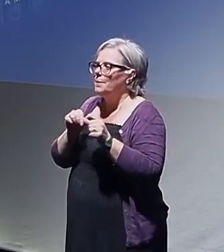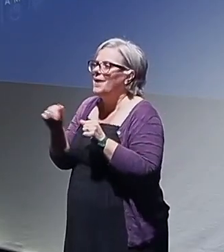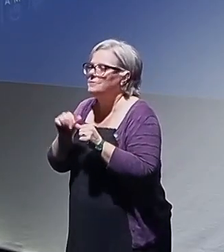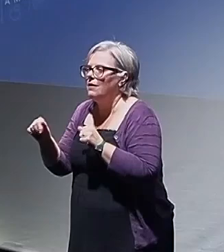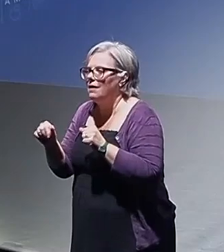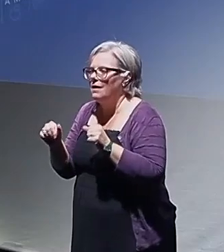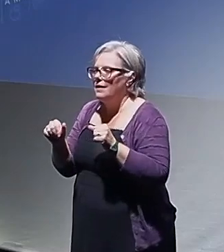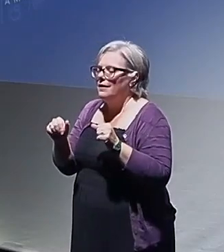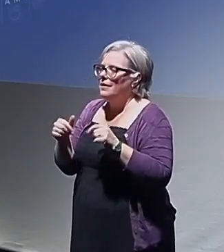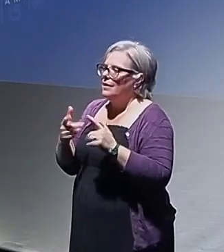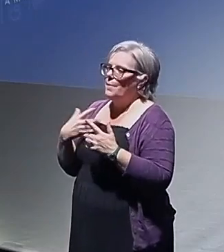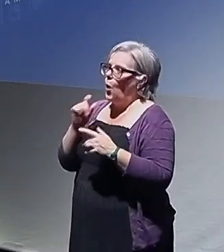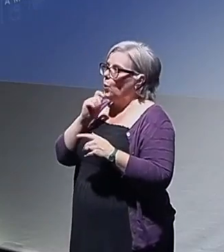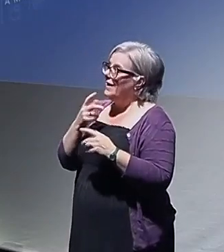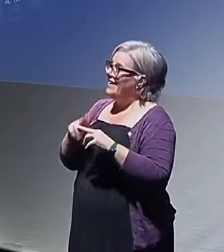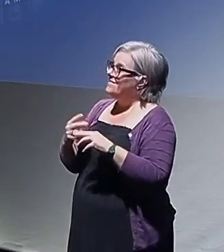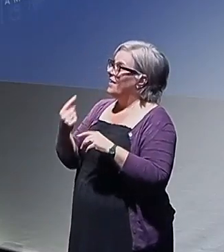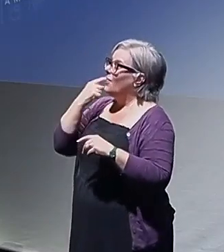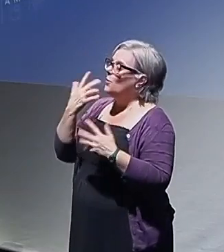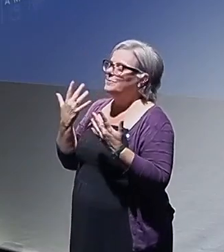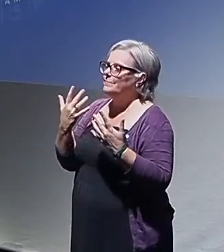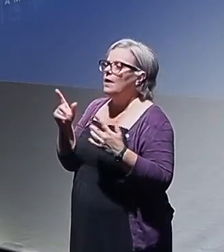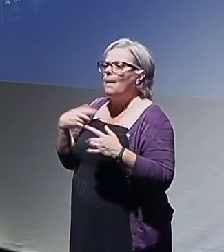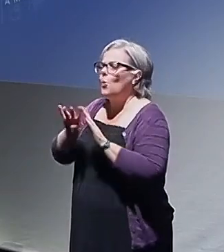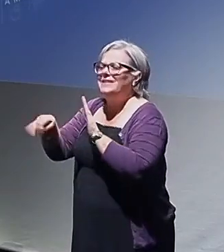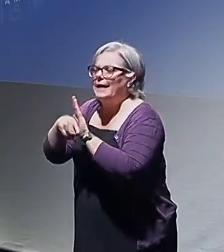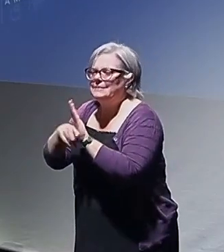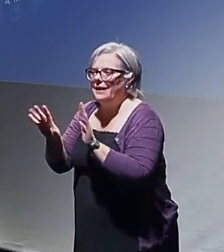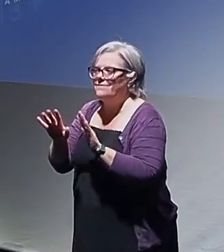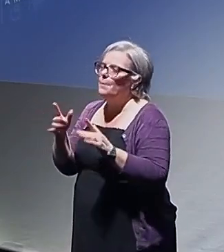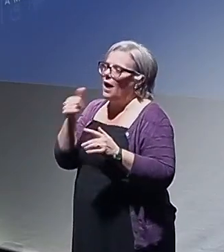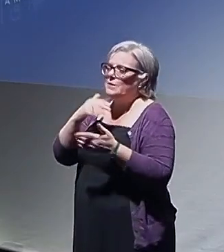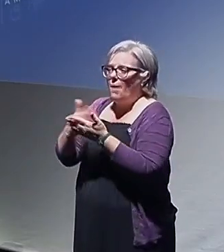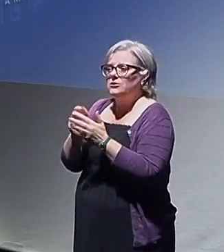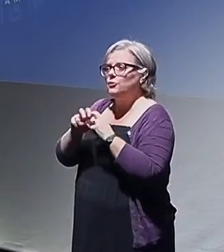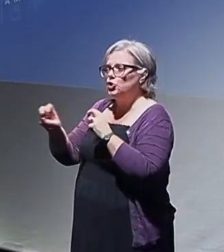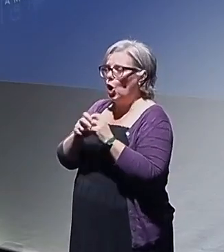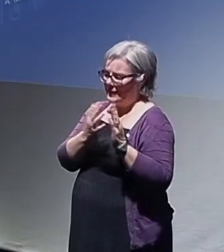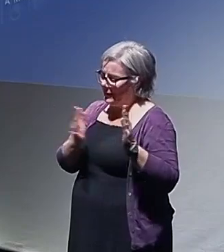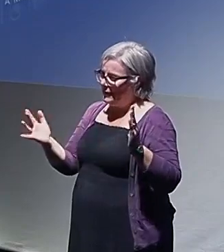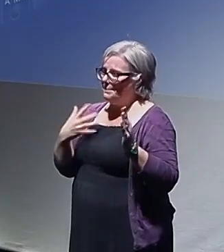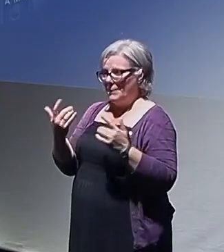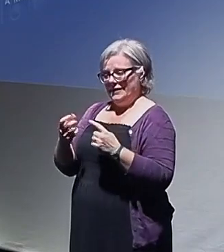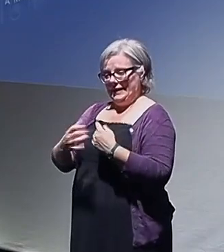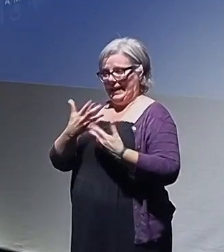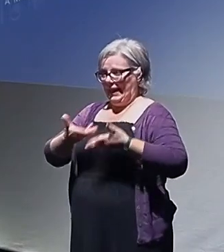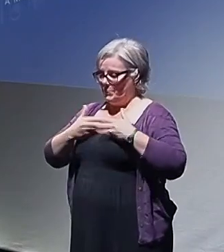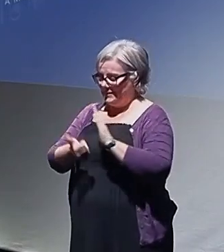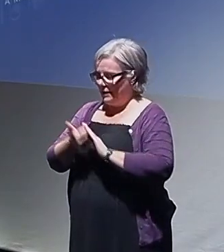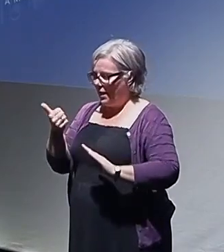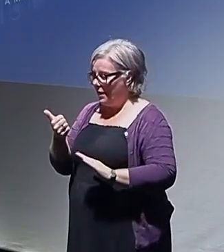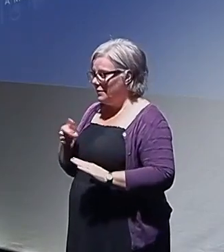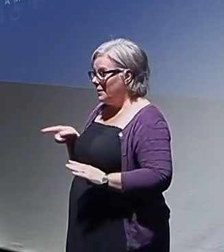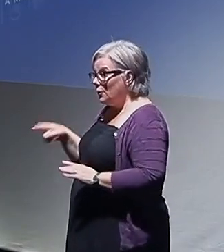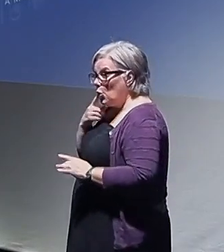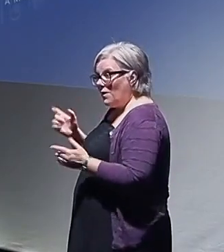wouldn't have done that if I'd really thought about it. And that's not being negative. Everything's like part of the journey and made me who I am and gave me the skill set. Please don't tell me